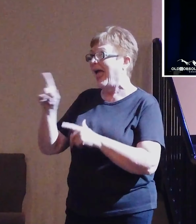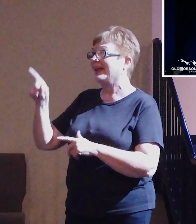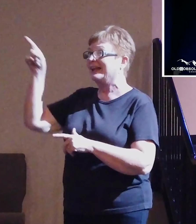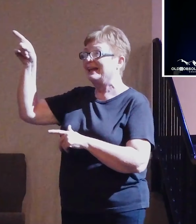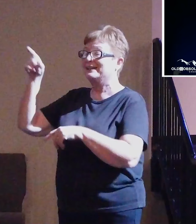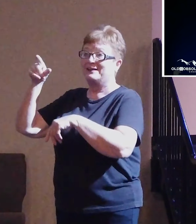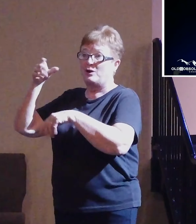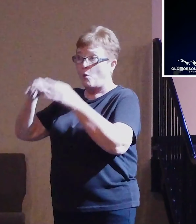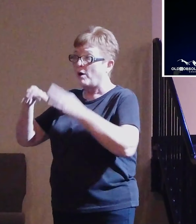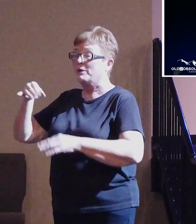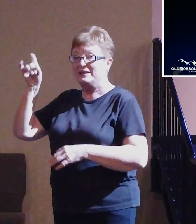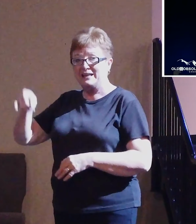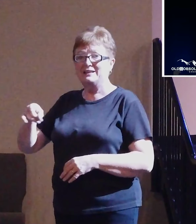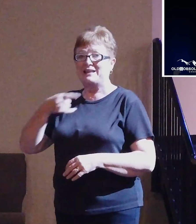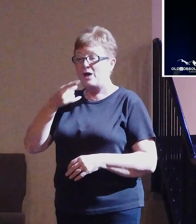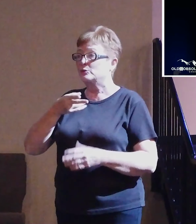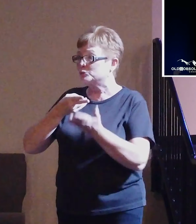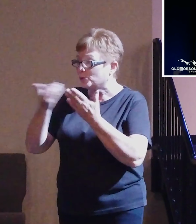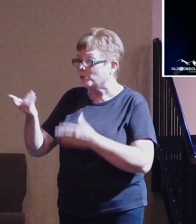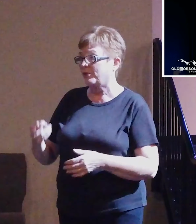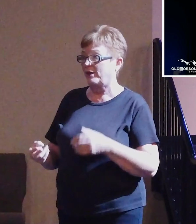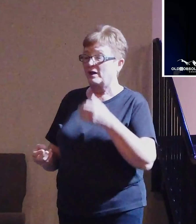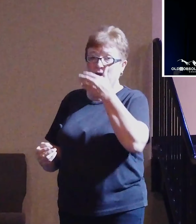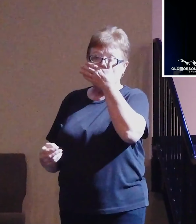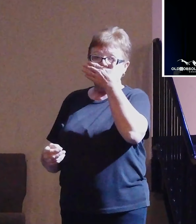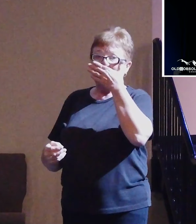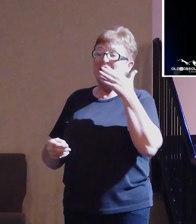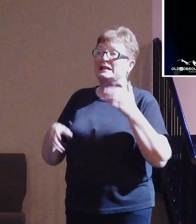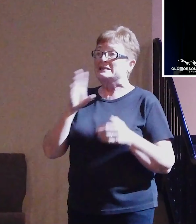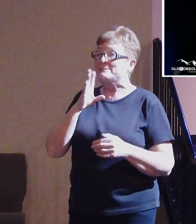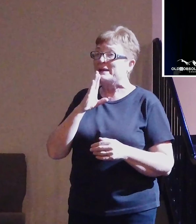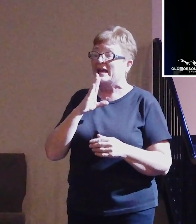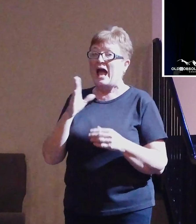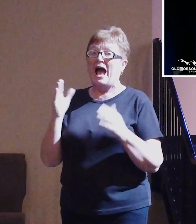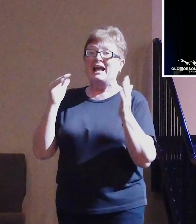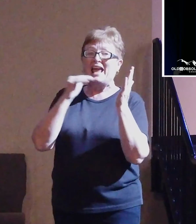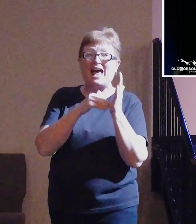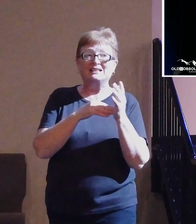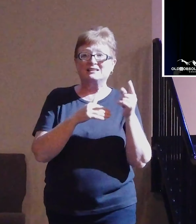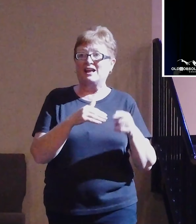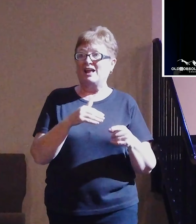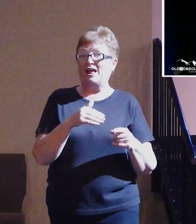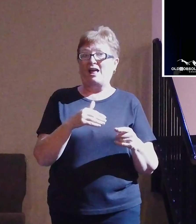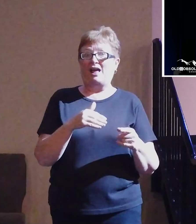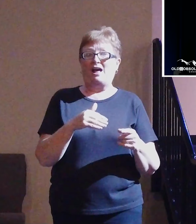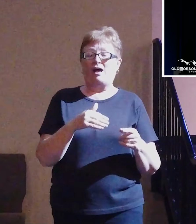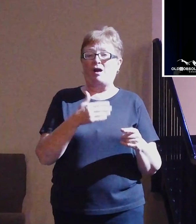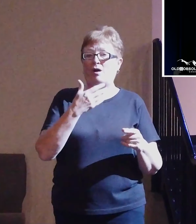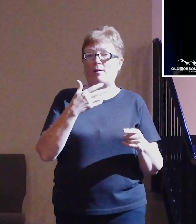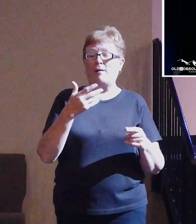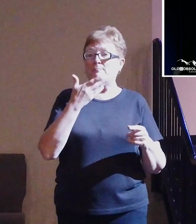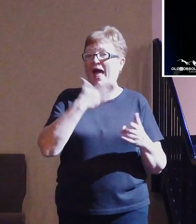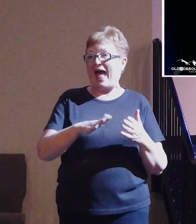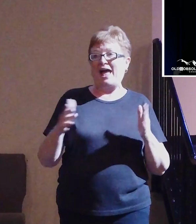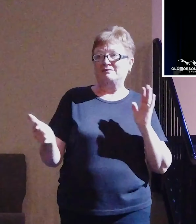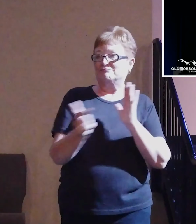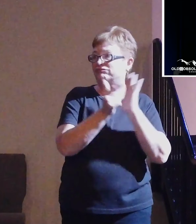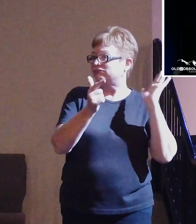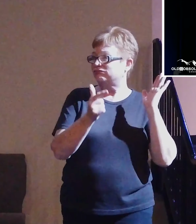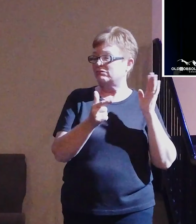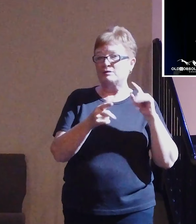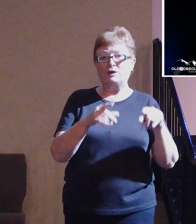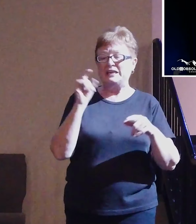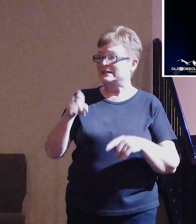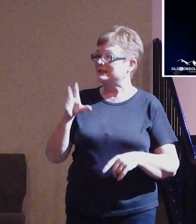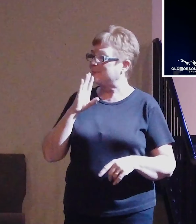power or opportunities we have to speak out against legal corruption. It matters. We need to be vocal about